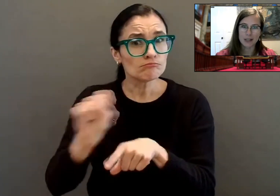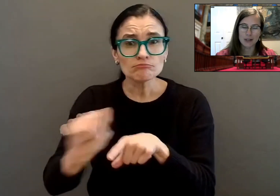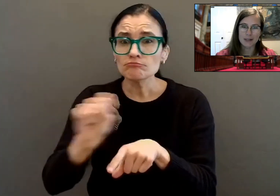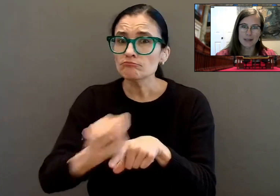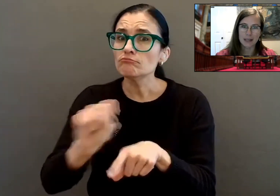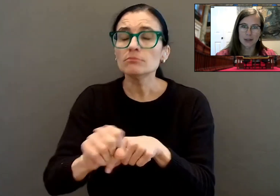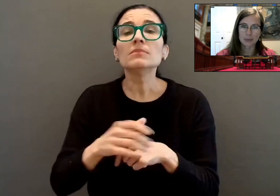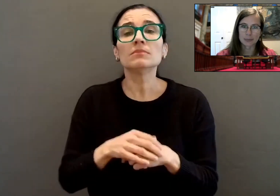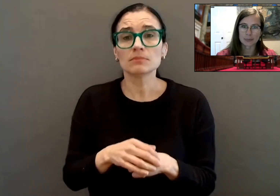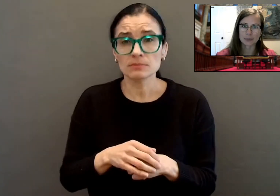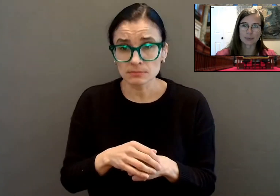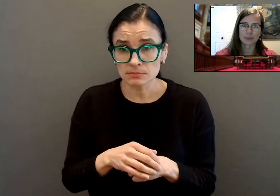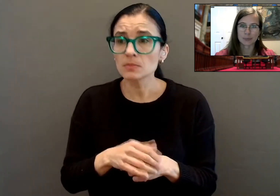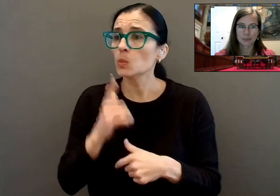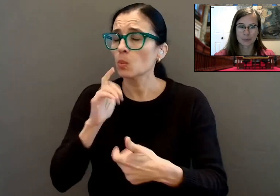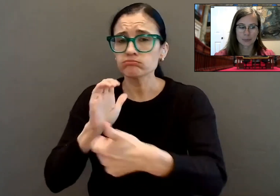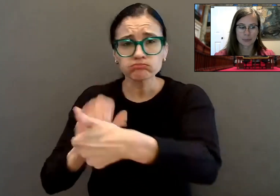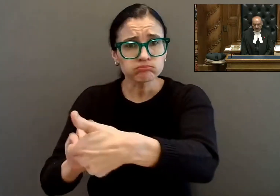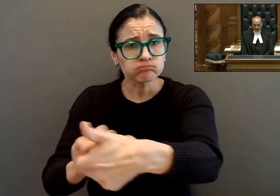First Nations. Thank you.